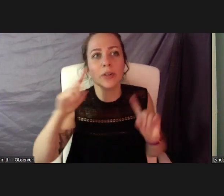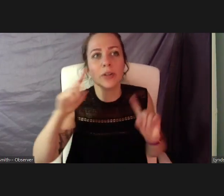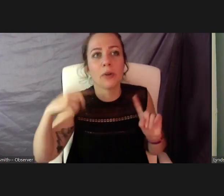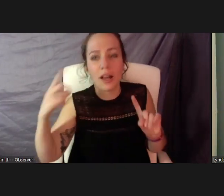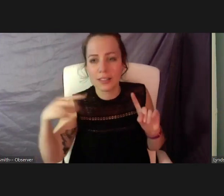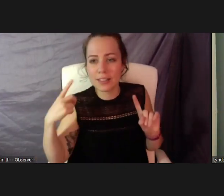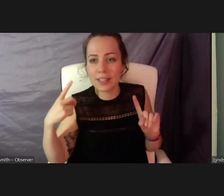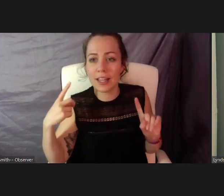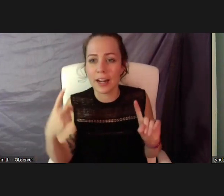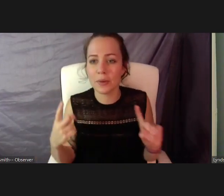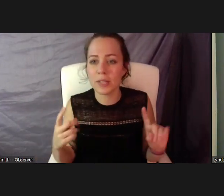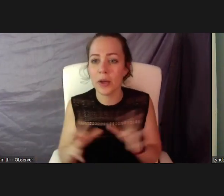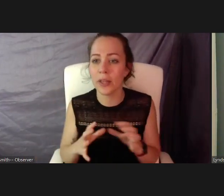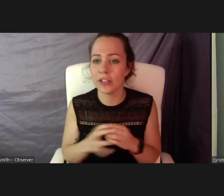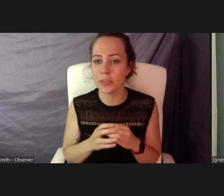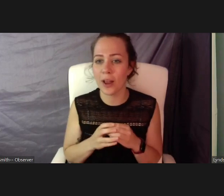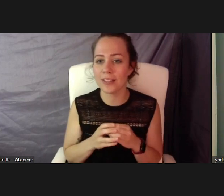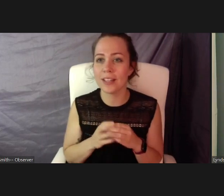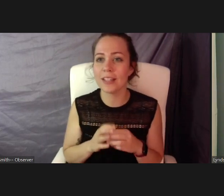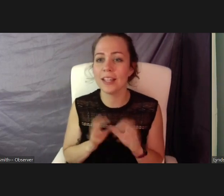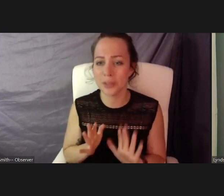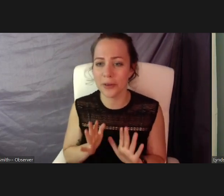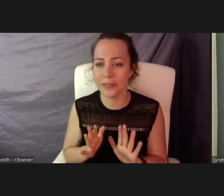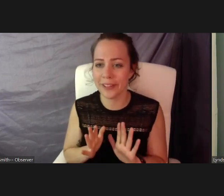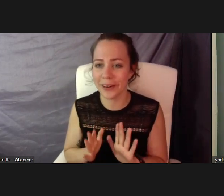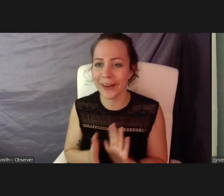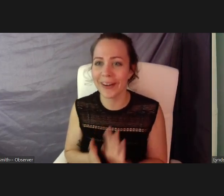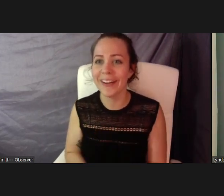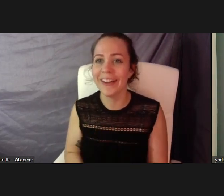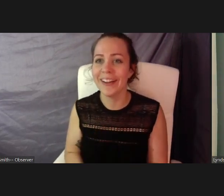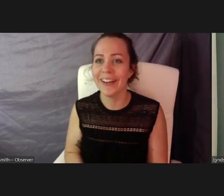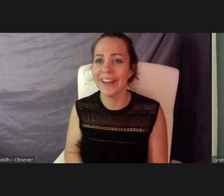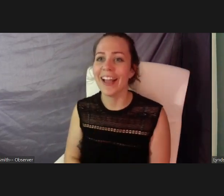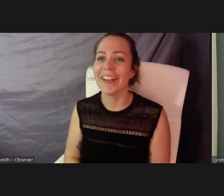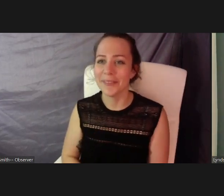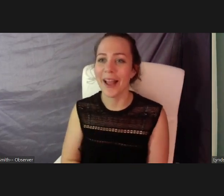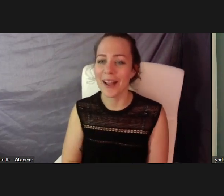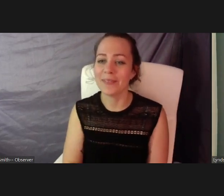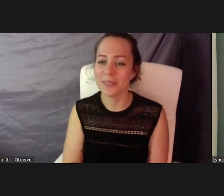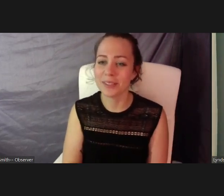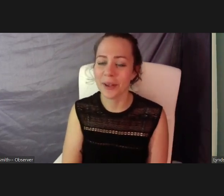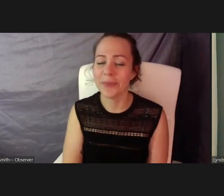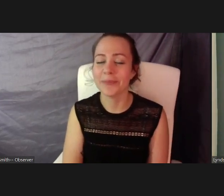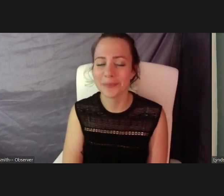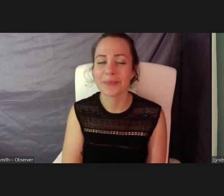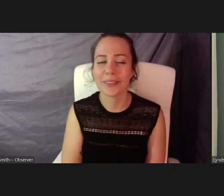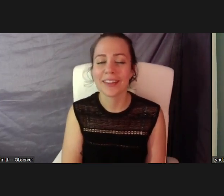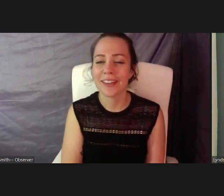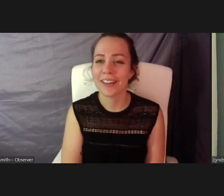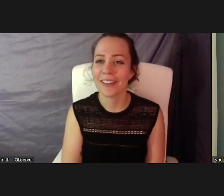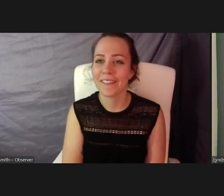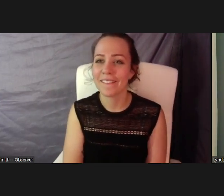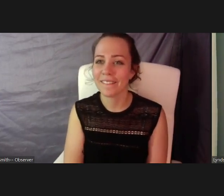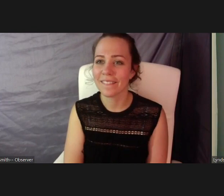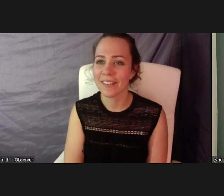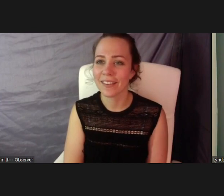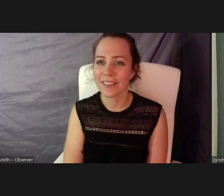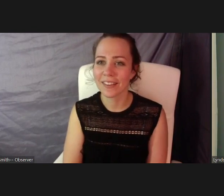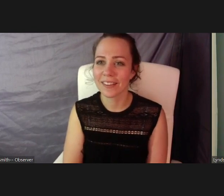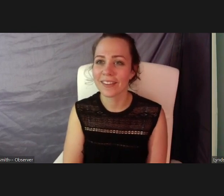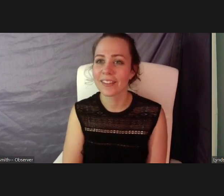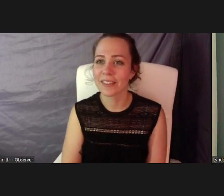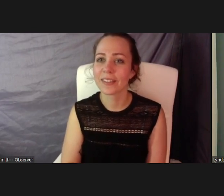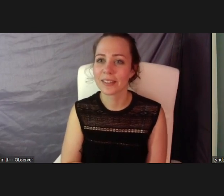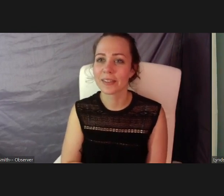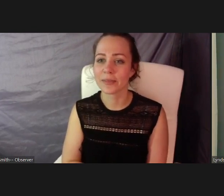see when you're processing, and I was like, okay, she's processing, don't feed her. Yeah. So I learned that too